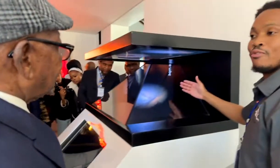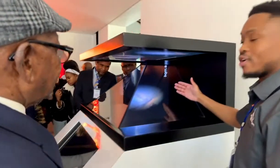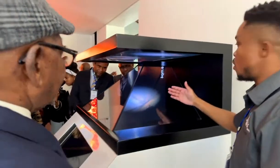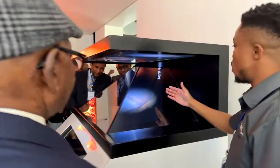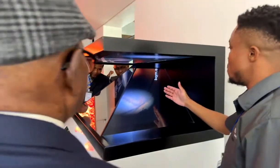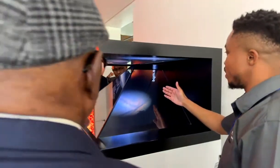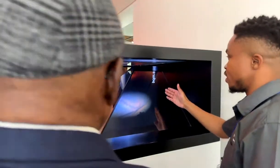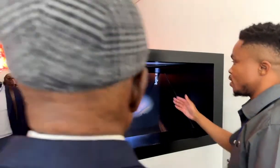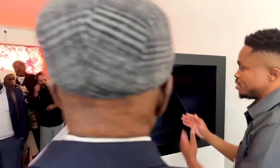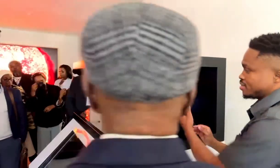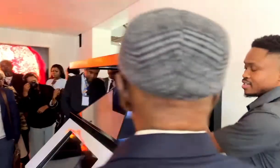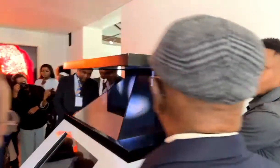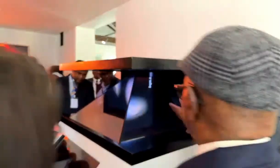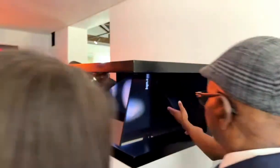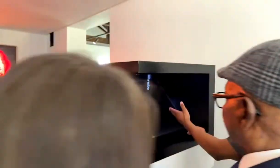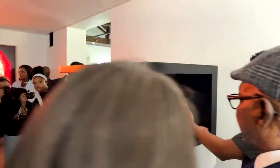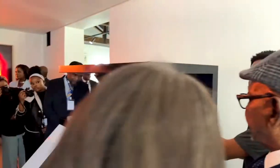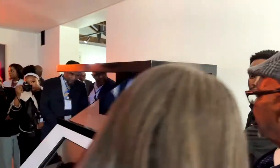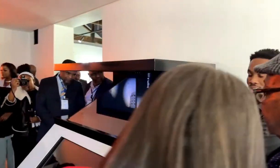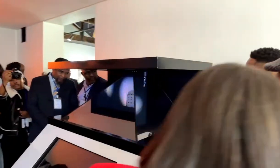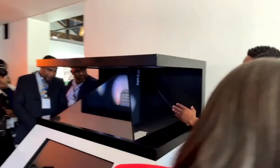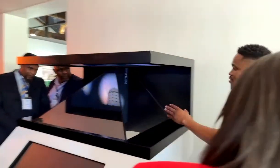image of our